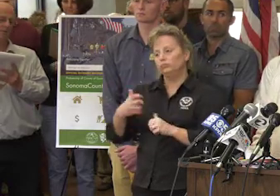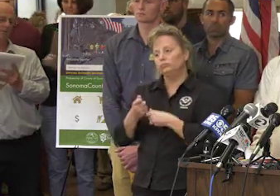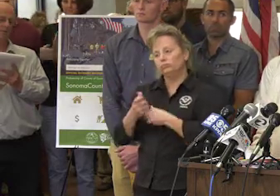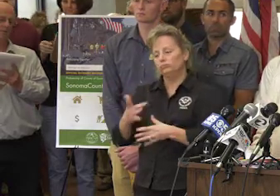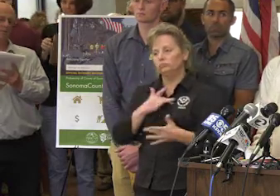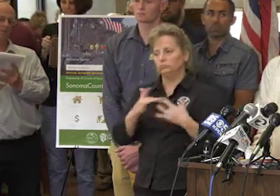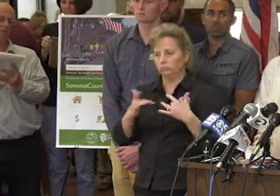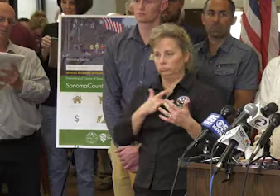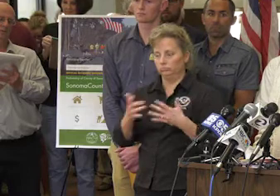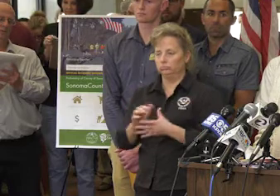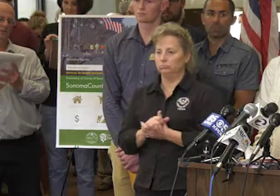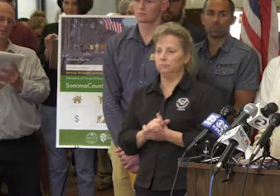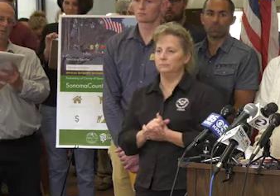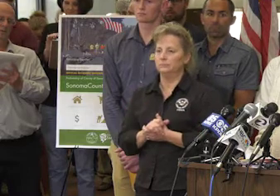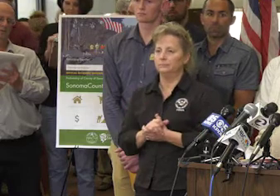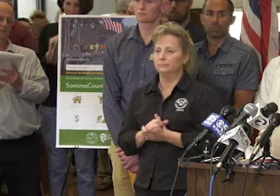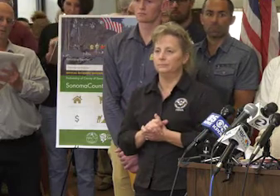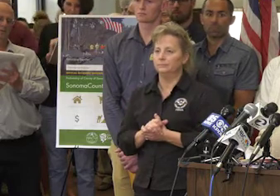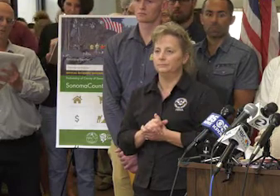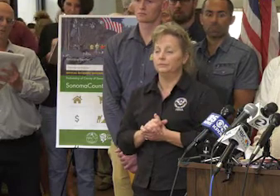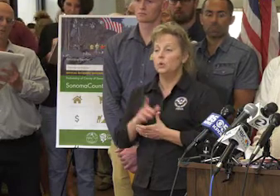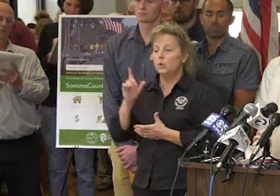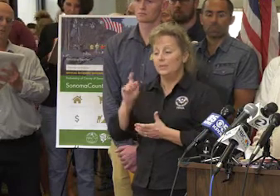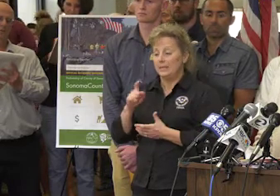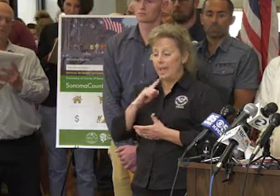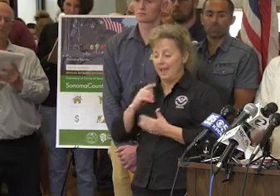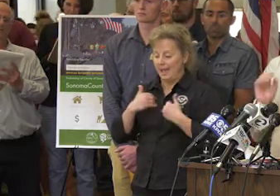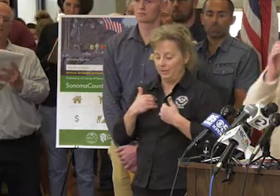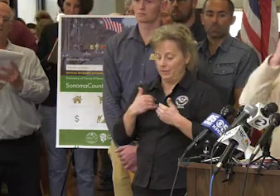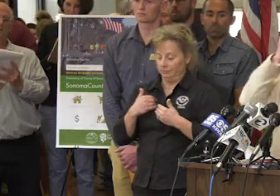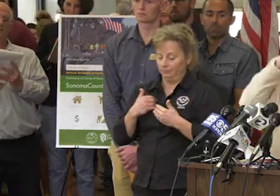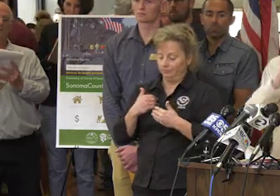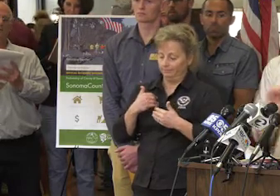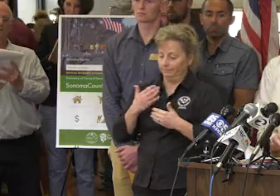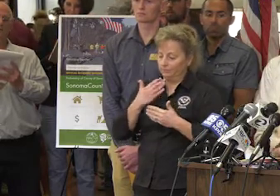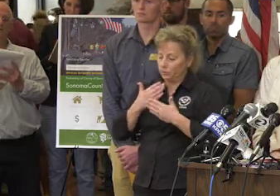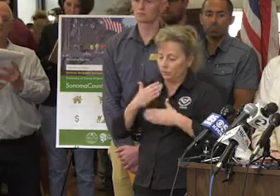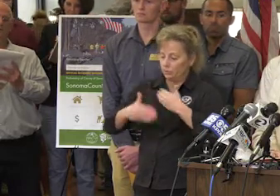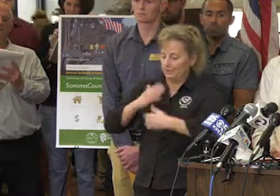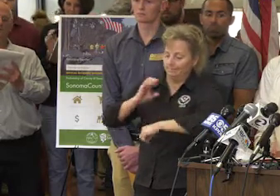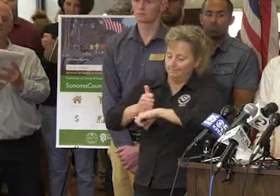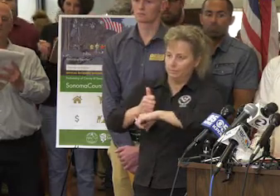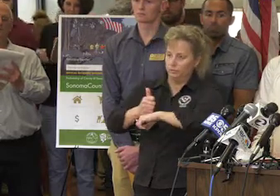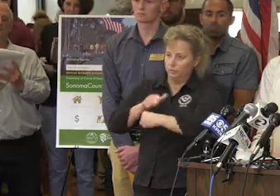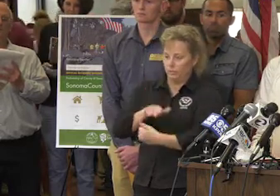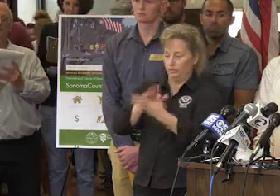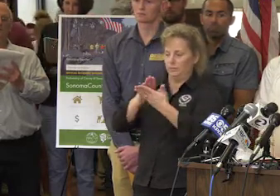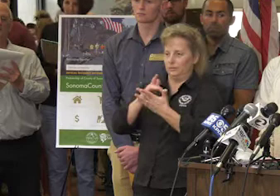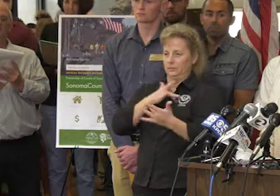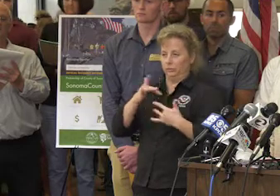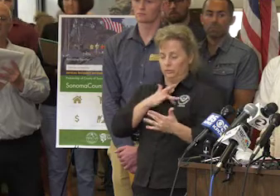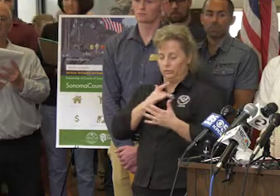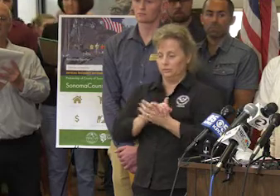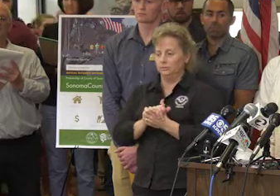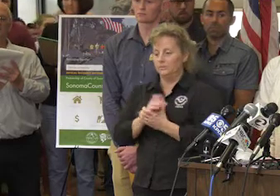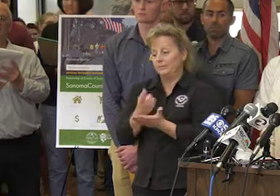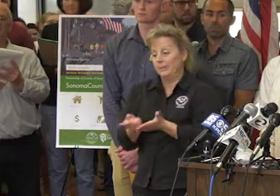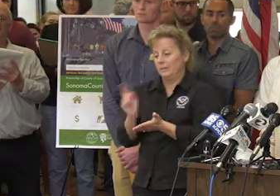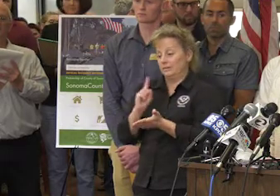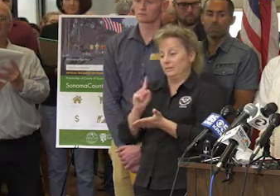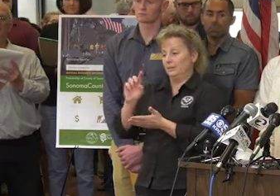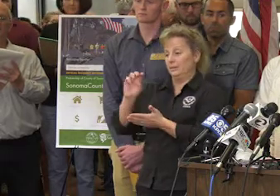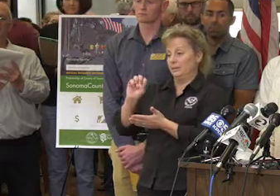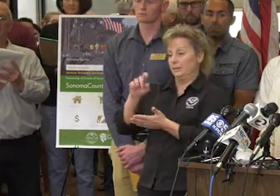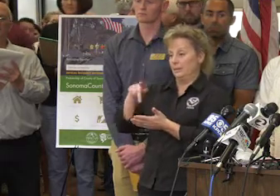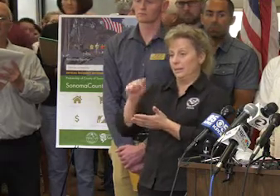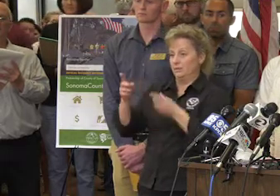and we need to make sure that we have a very systematic way to address this. So last week, the Director of Environmental Health